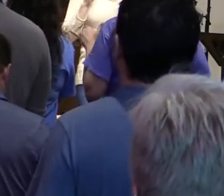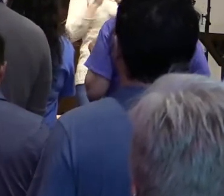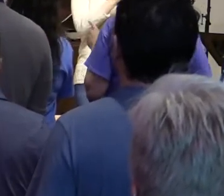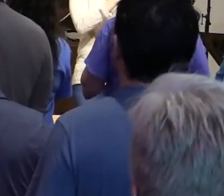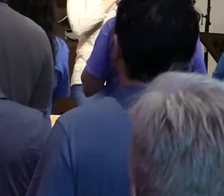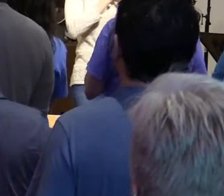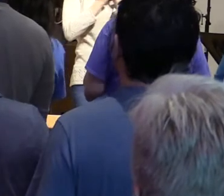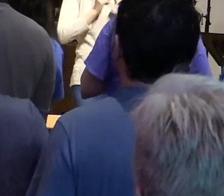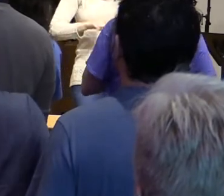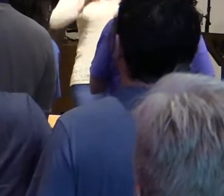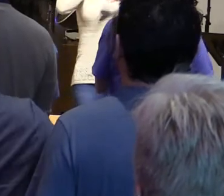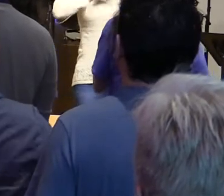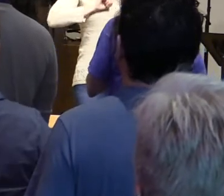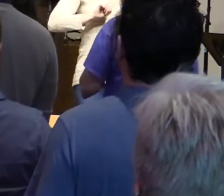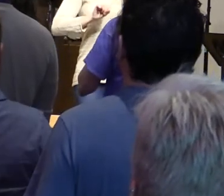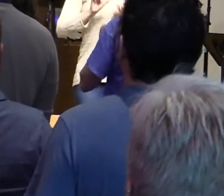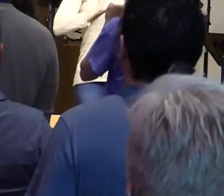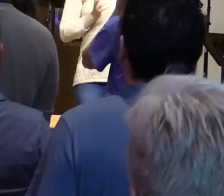and fall.